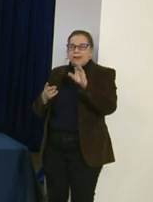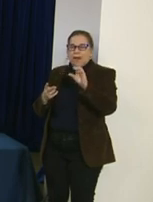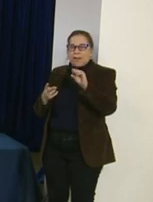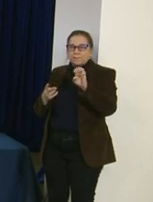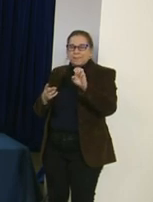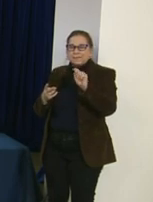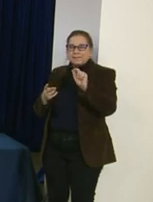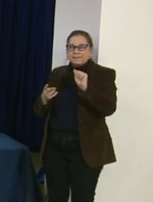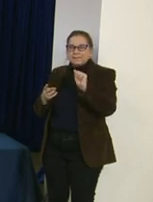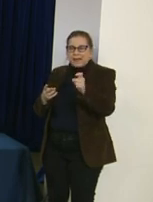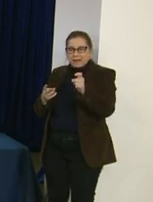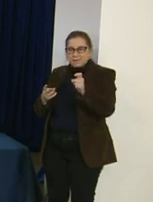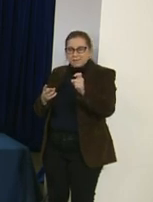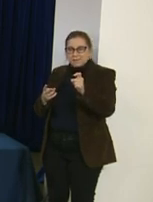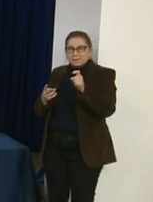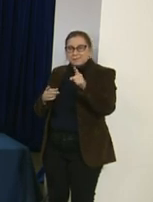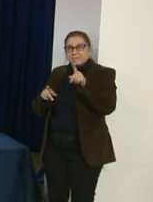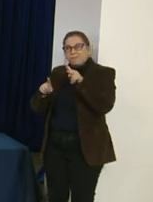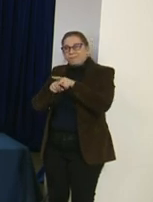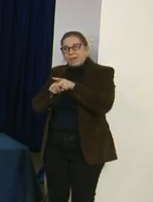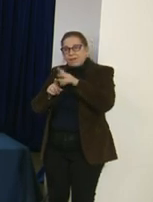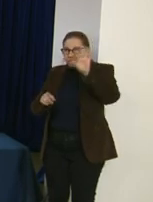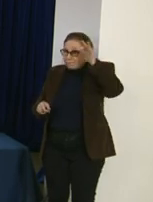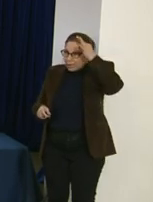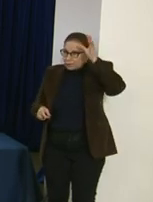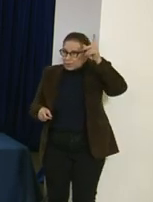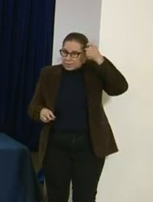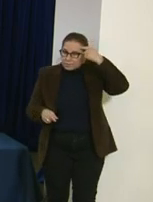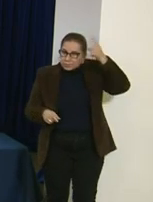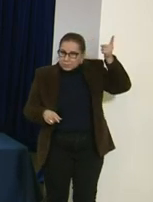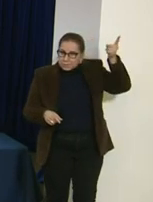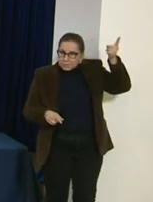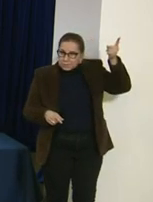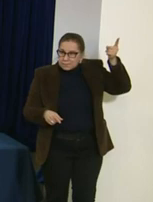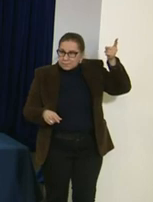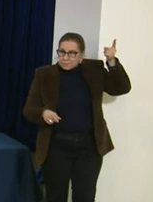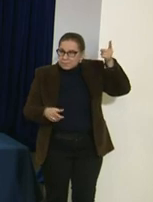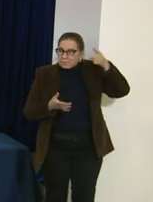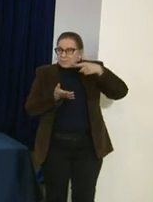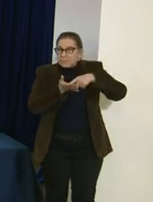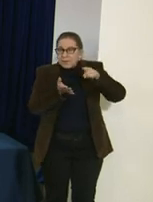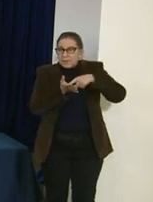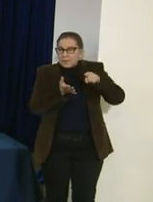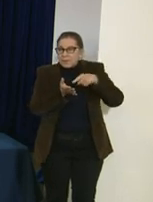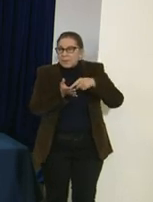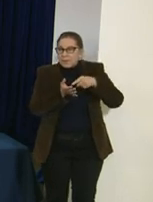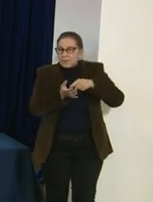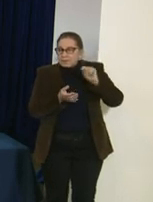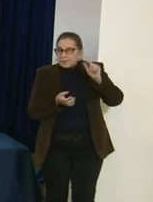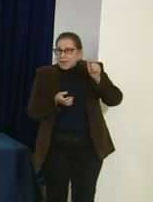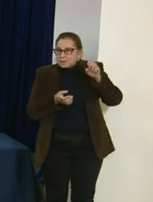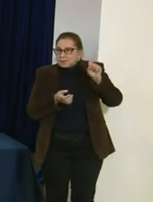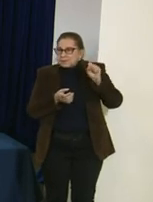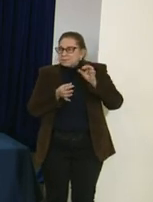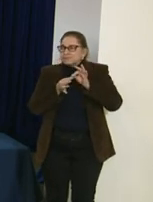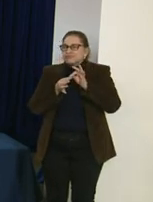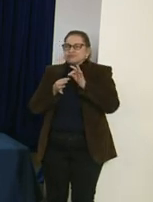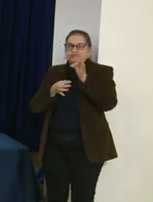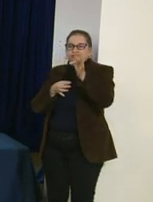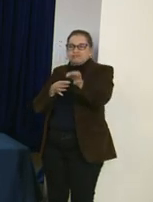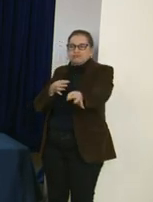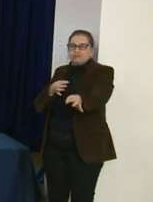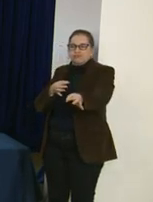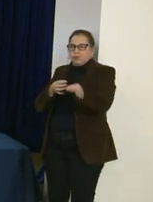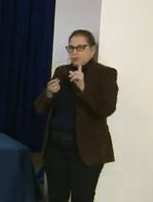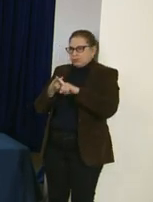income taxes, as well as payment of any taxes due, have been extended to